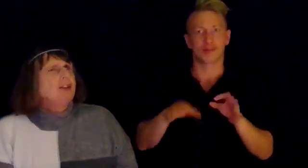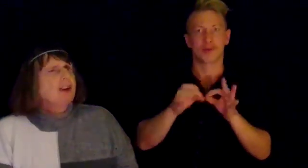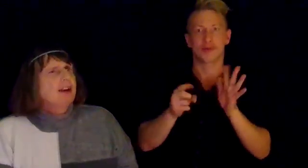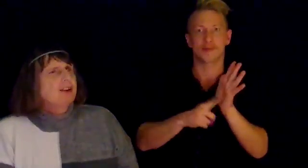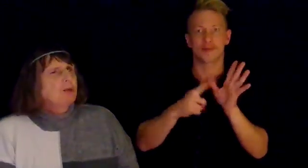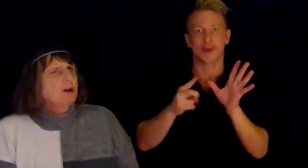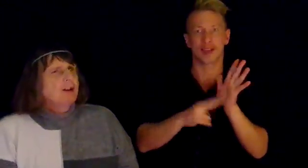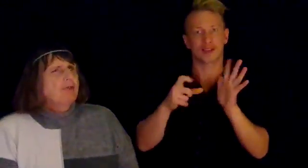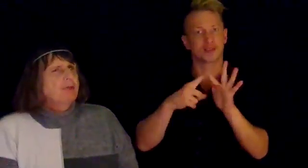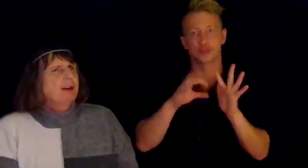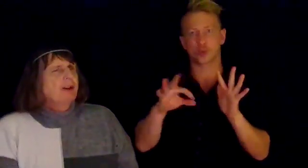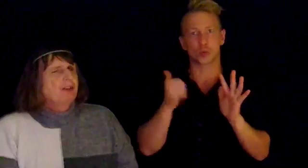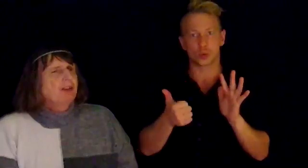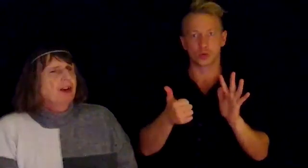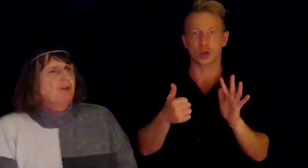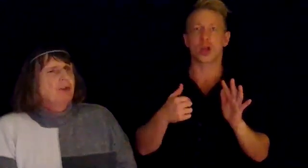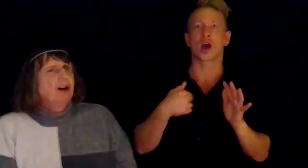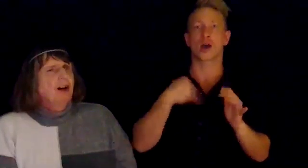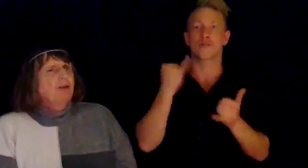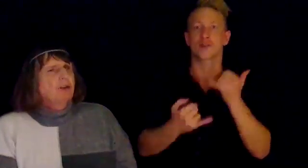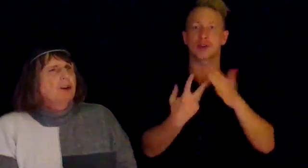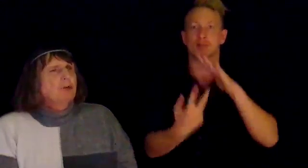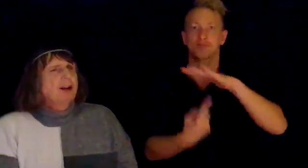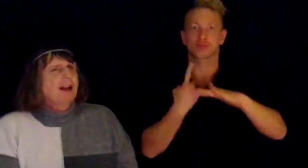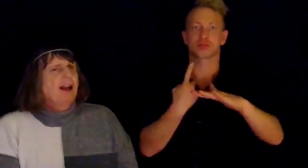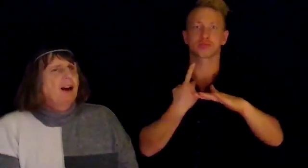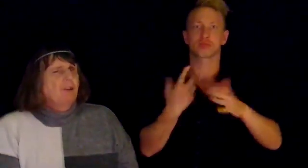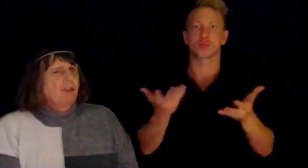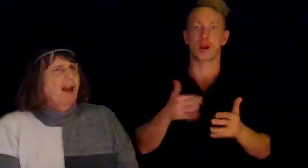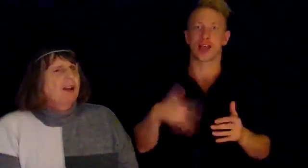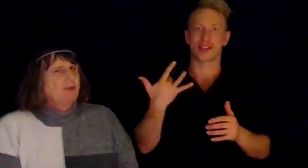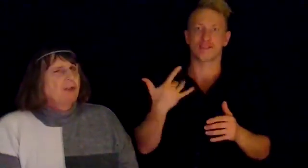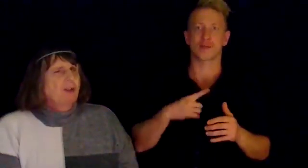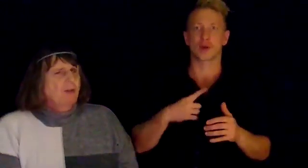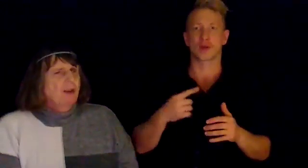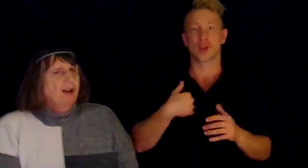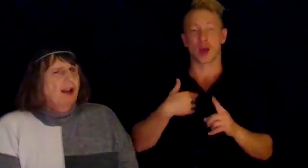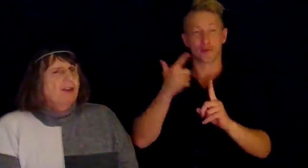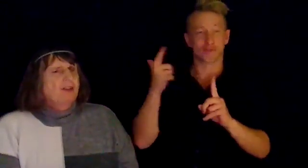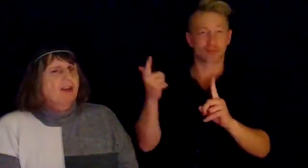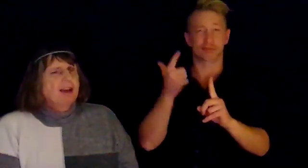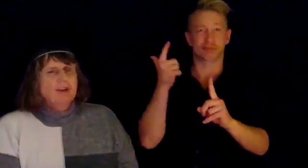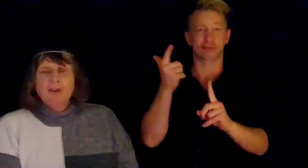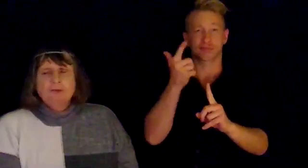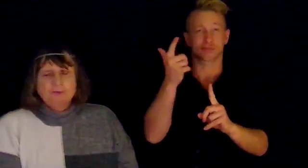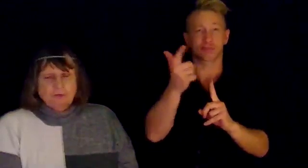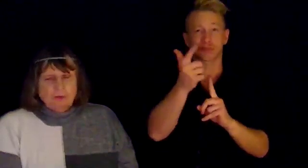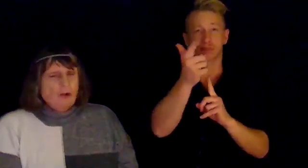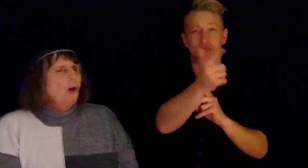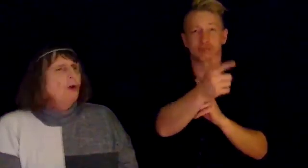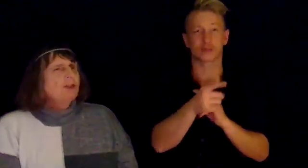very isolated where I live because I'm quite a way out of